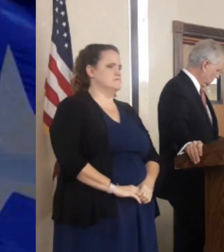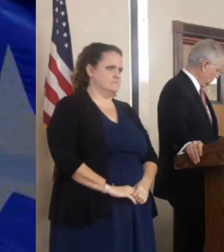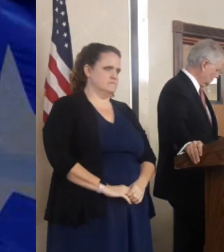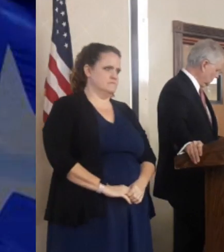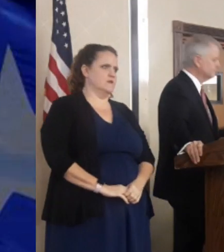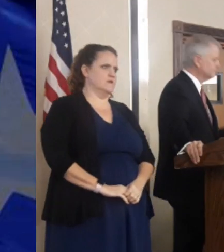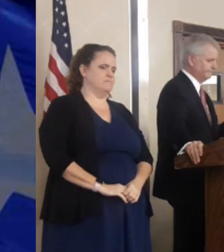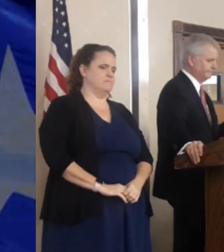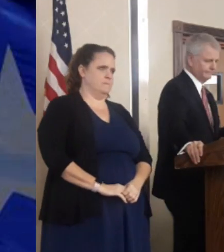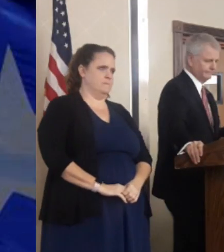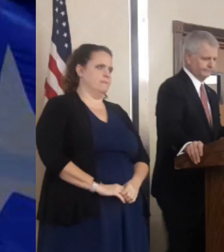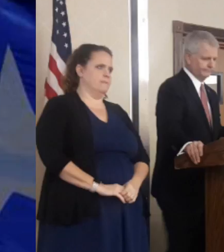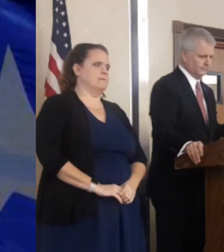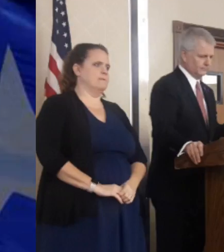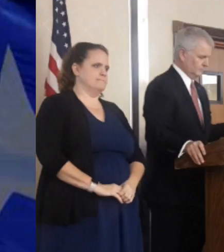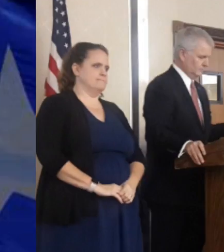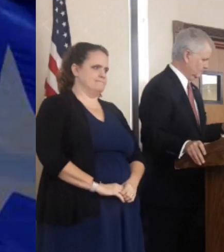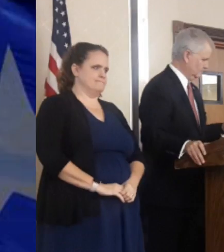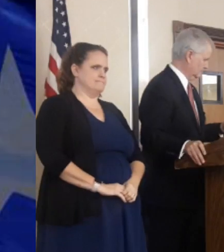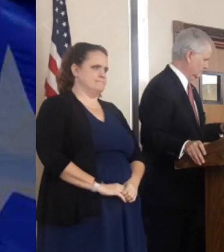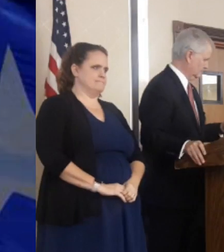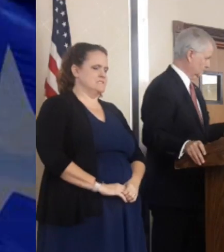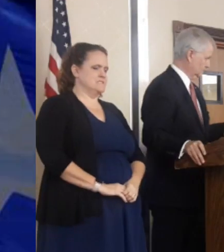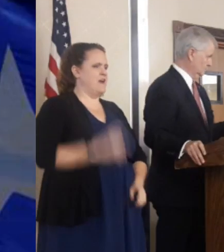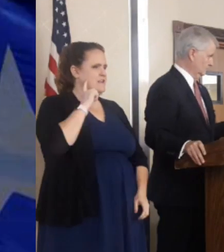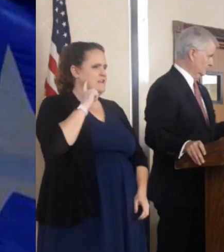We voted on number 2, now we're on what used to be number 3.